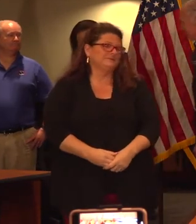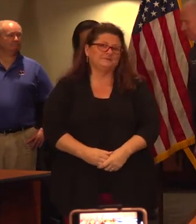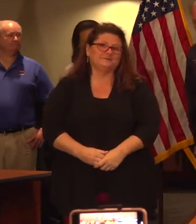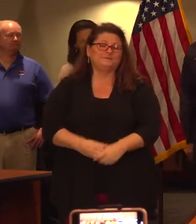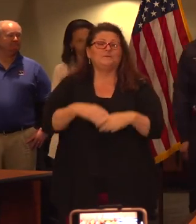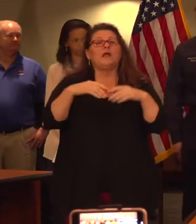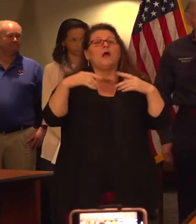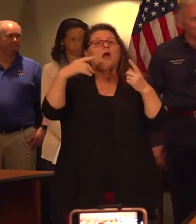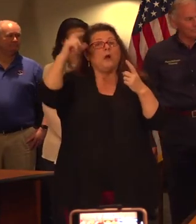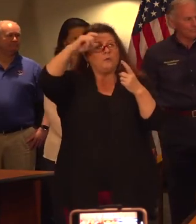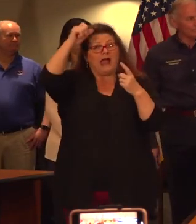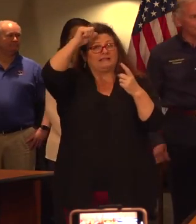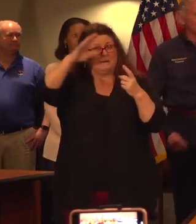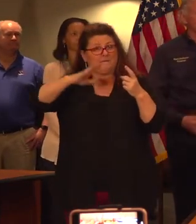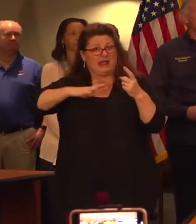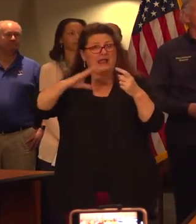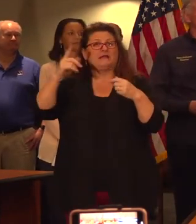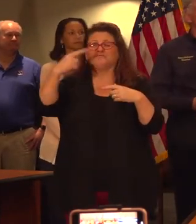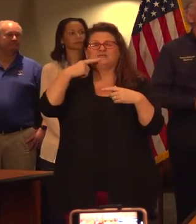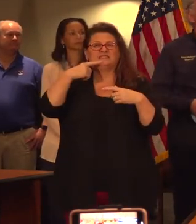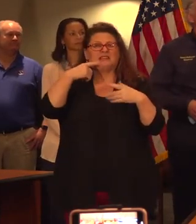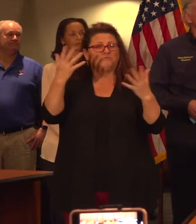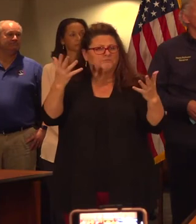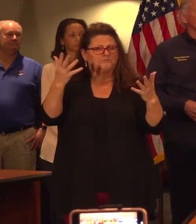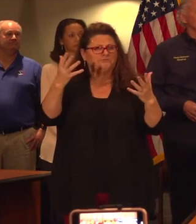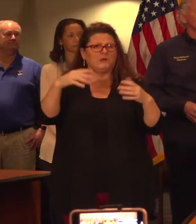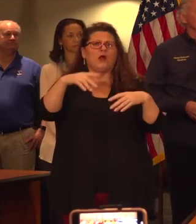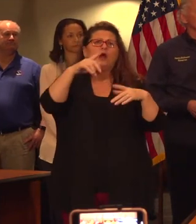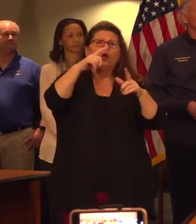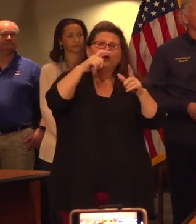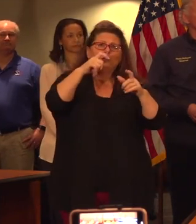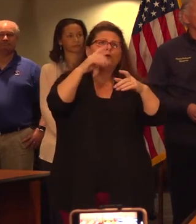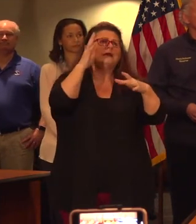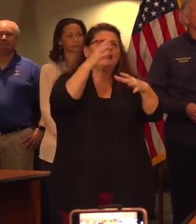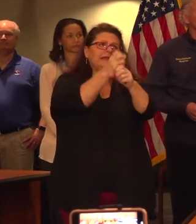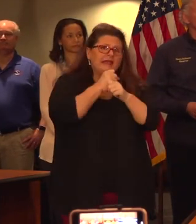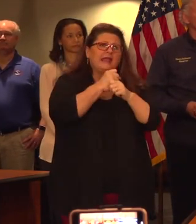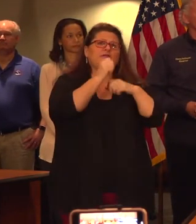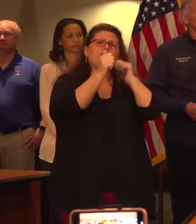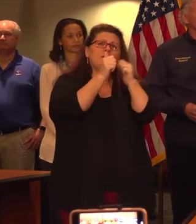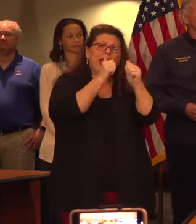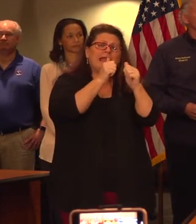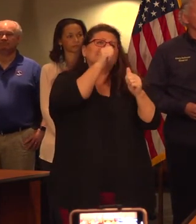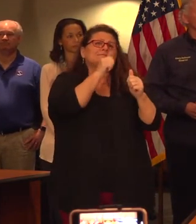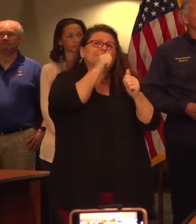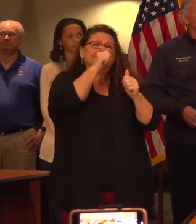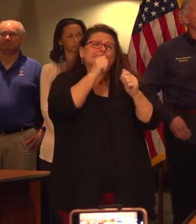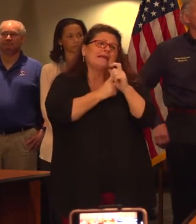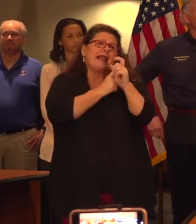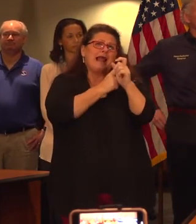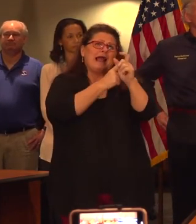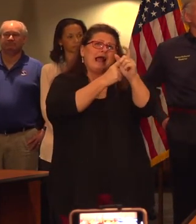A wise man once said that the race is not given to the swift, neither the battle to the strong, but to he that endures to the end. We must remember